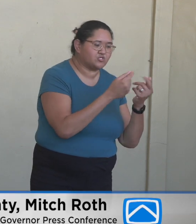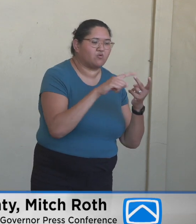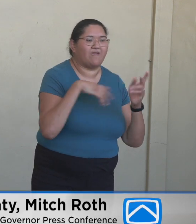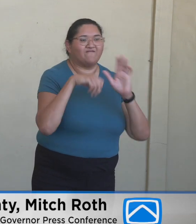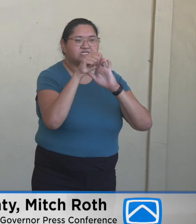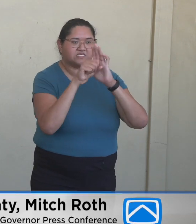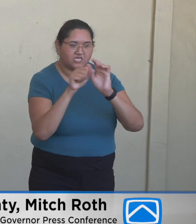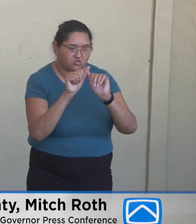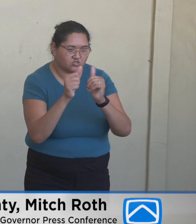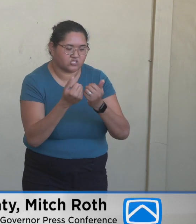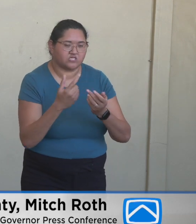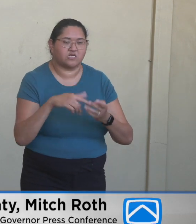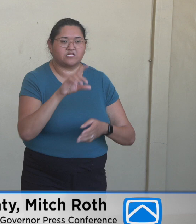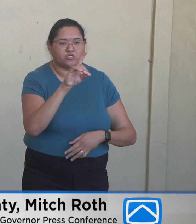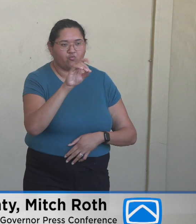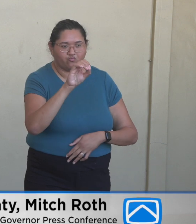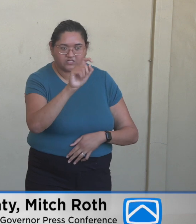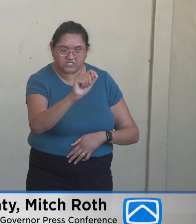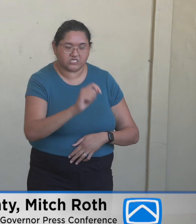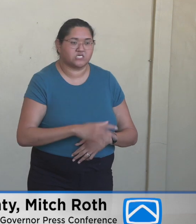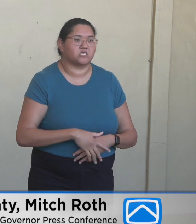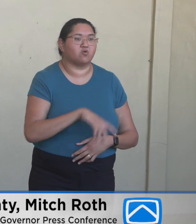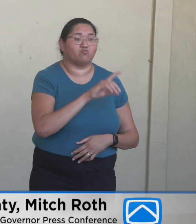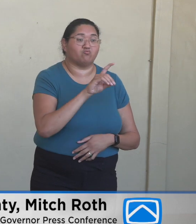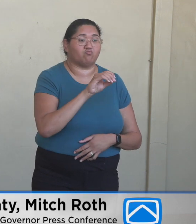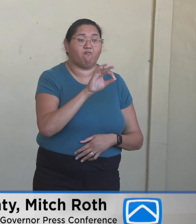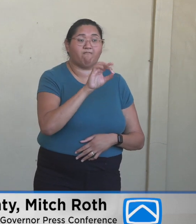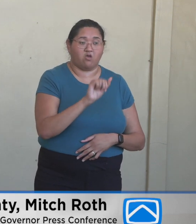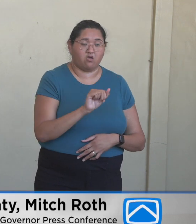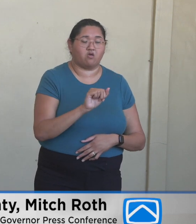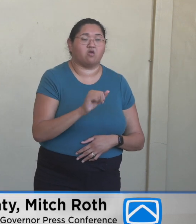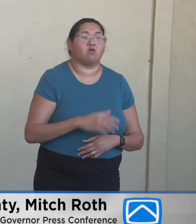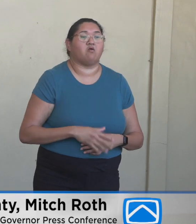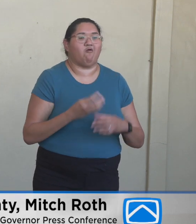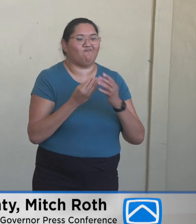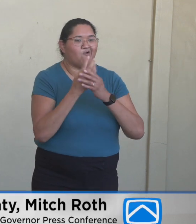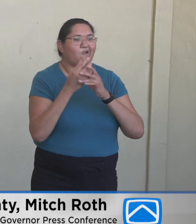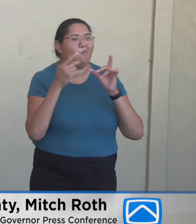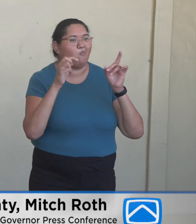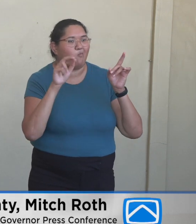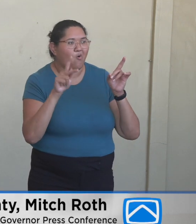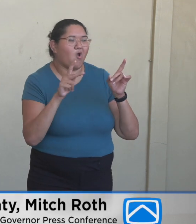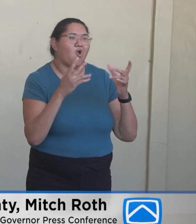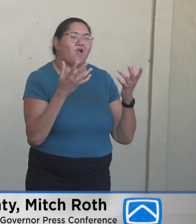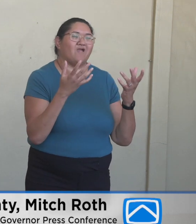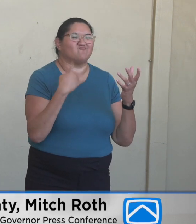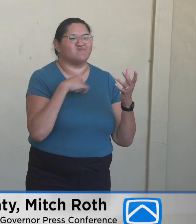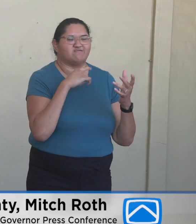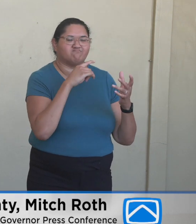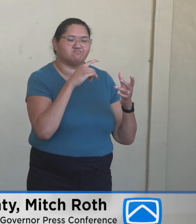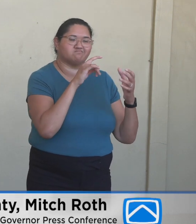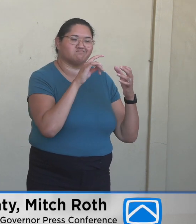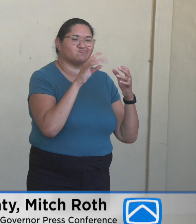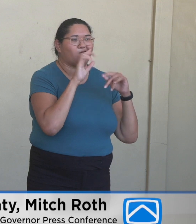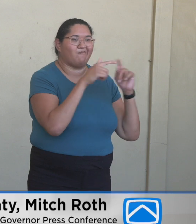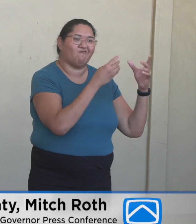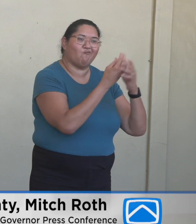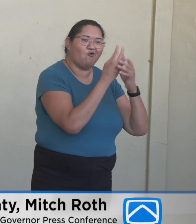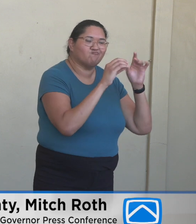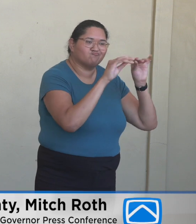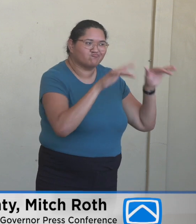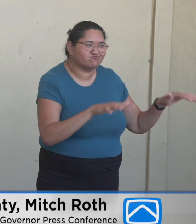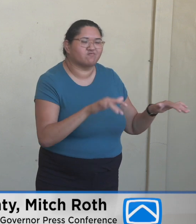state agencies, DOT, DOFA, Volcanoes Park. We're talking about